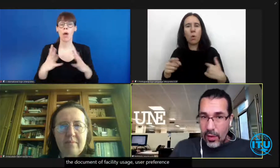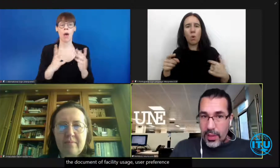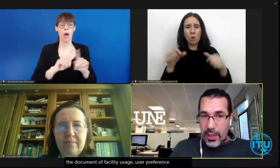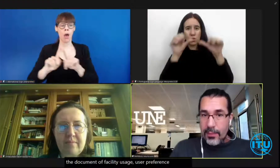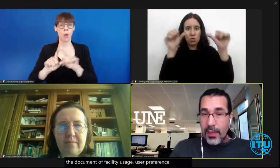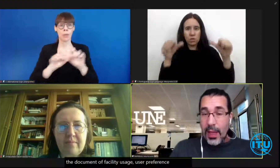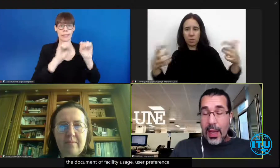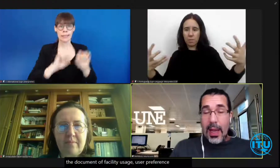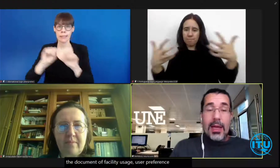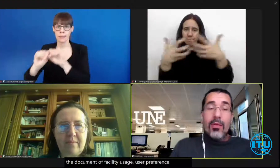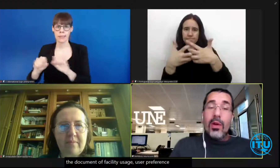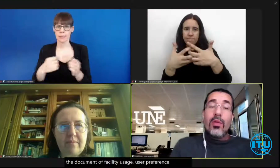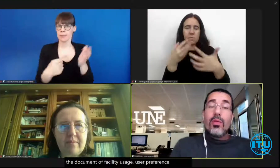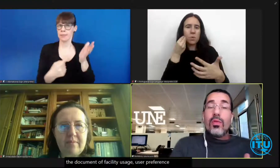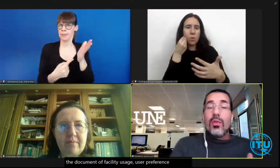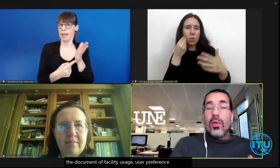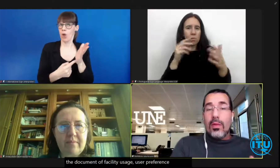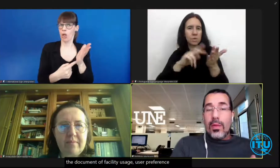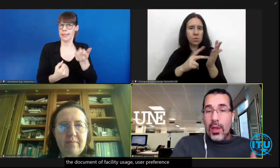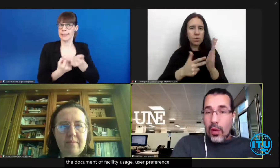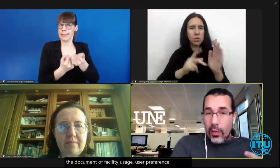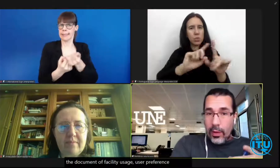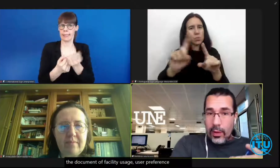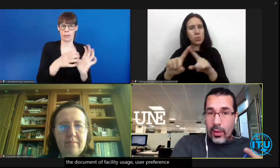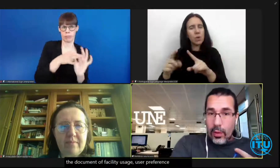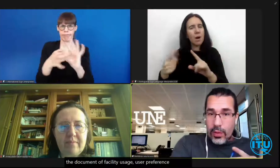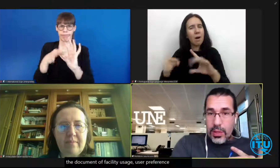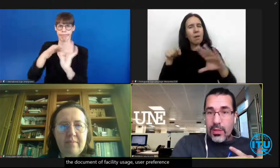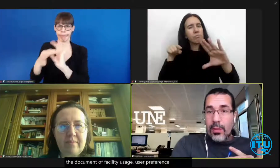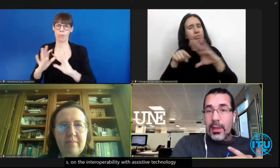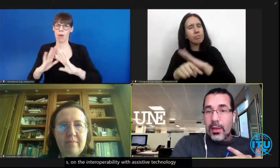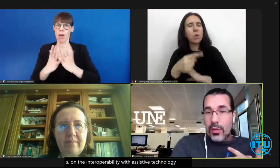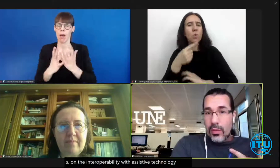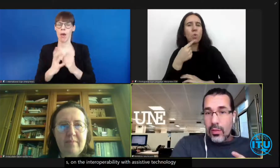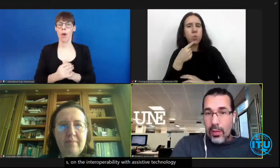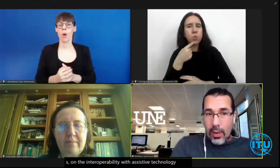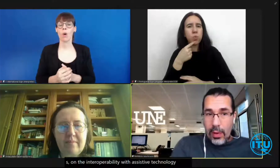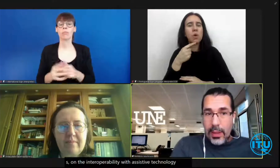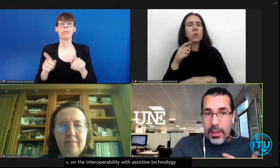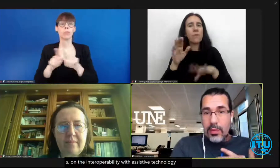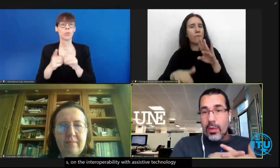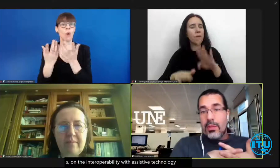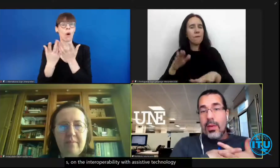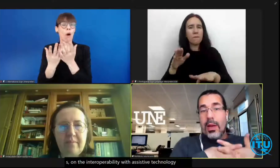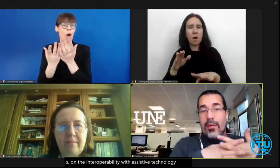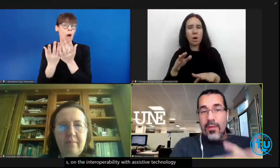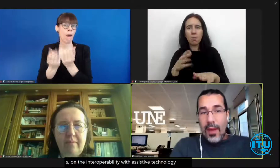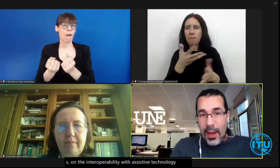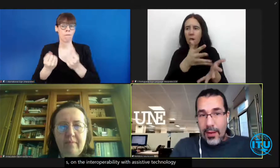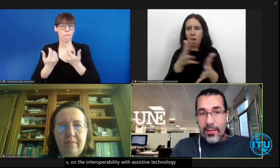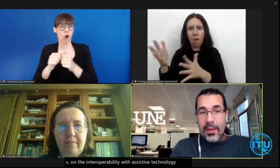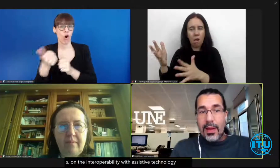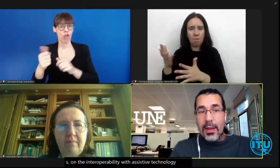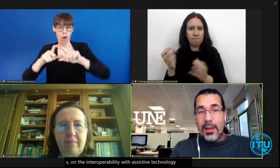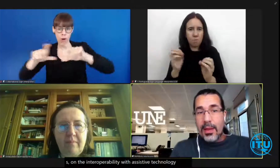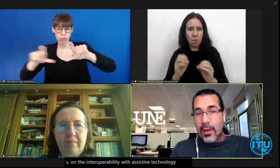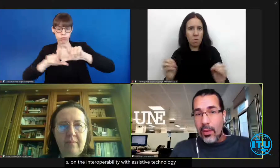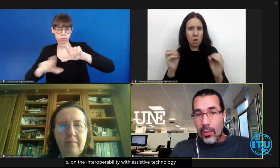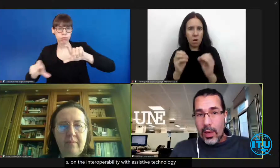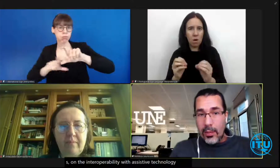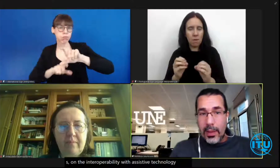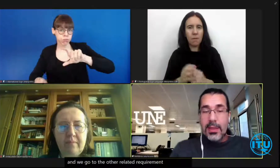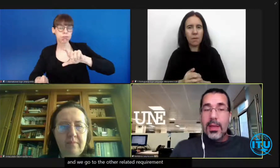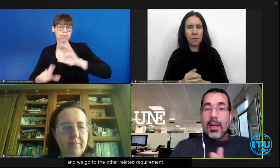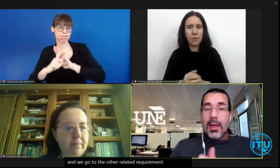assistive technology. And if we go to the other clauses related to requirements, which are 5